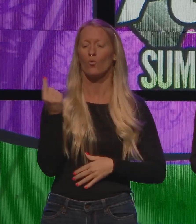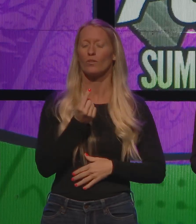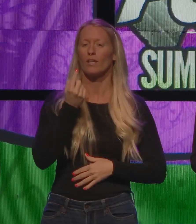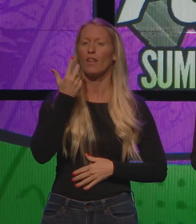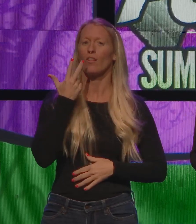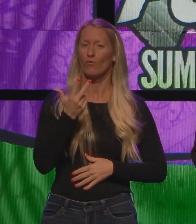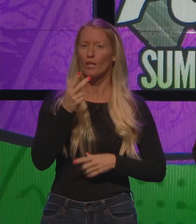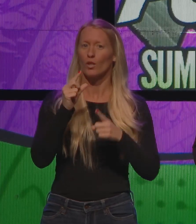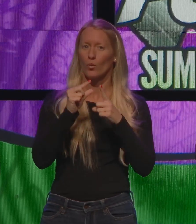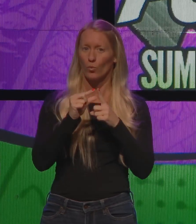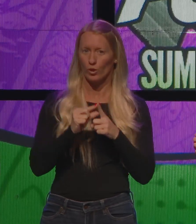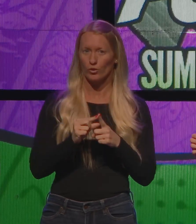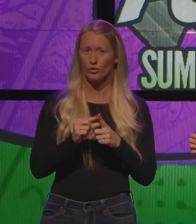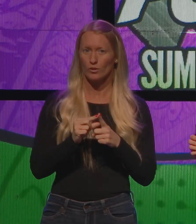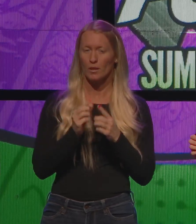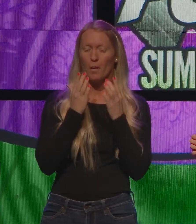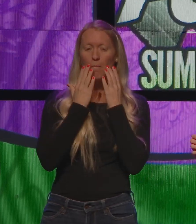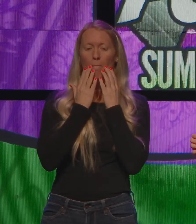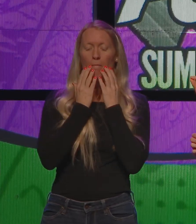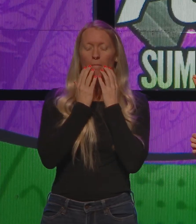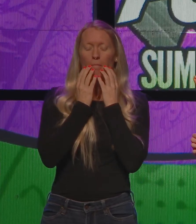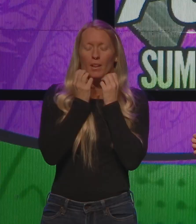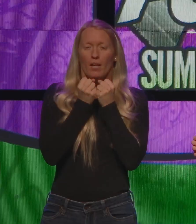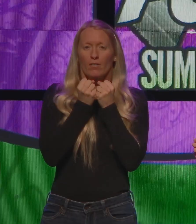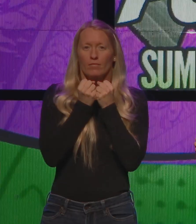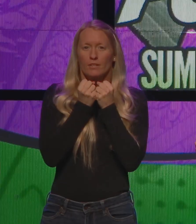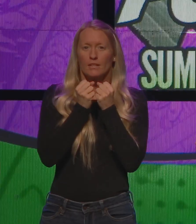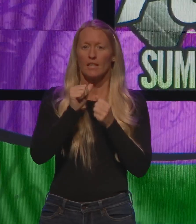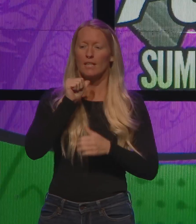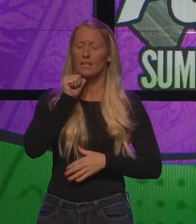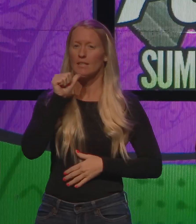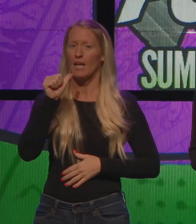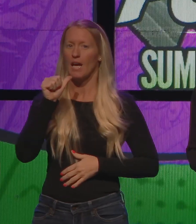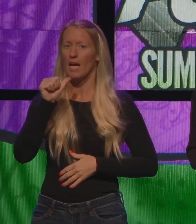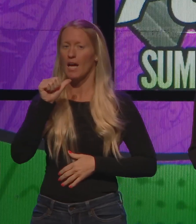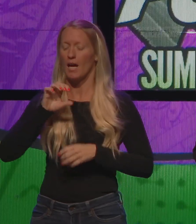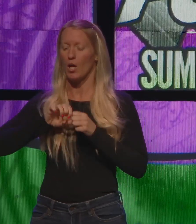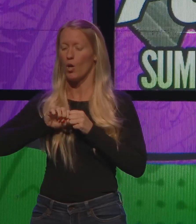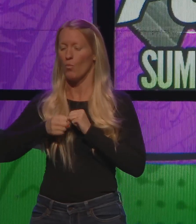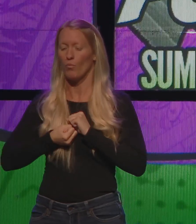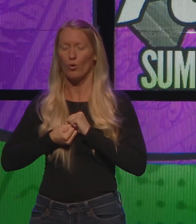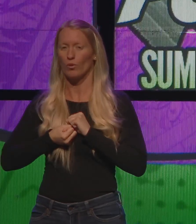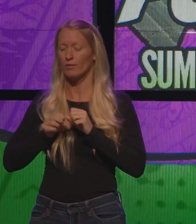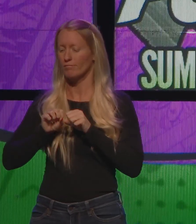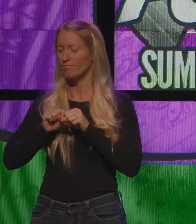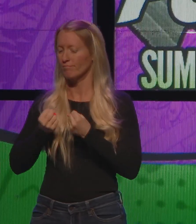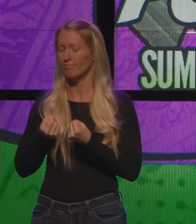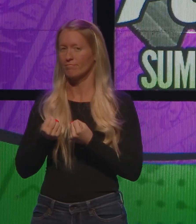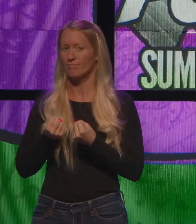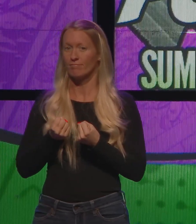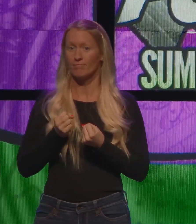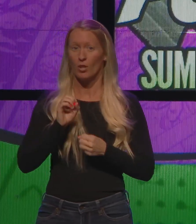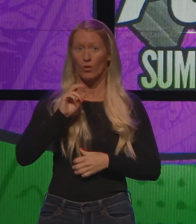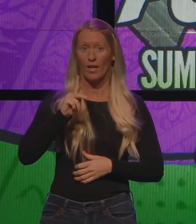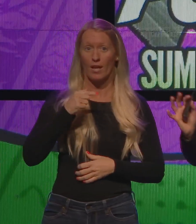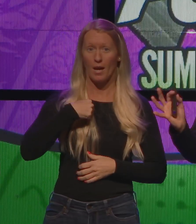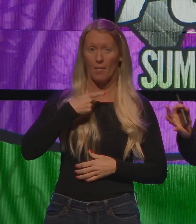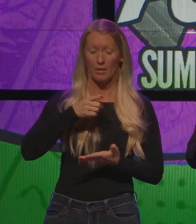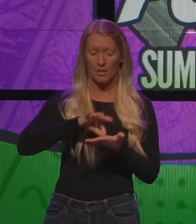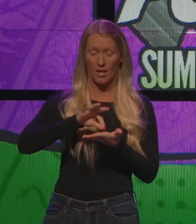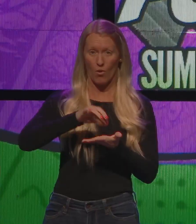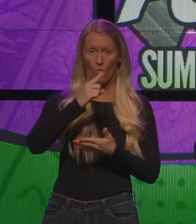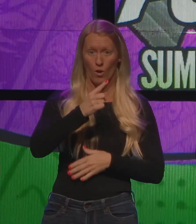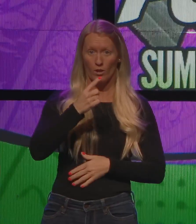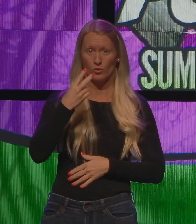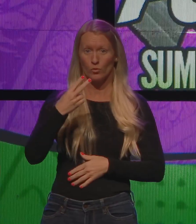right? Beloved, not broken. Okay, so on the count of 3, I'm going to say 1, 2, 3, we're going to